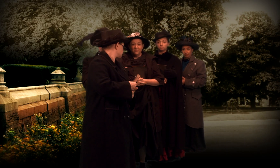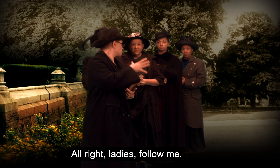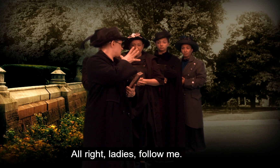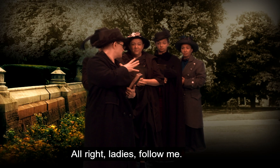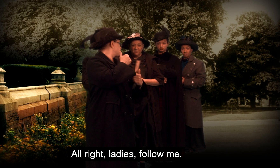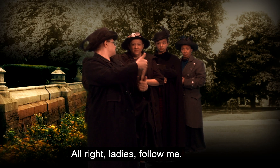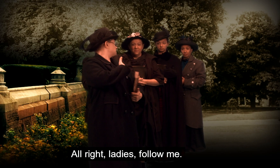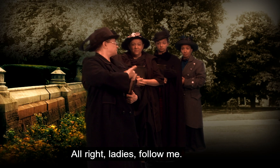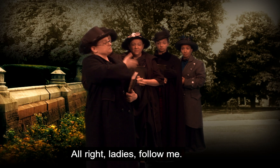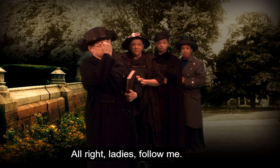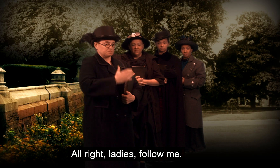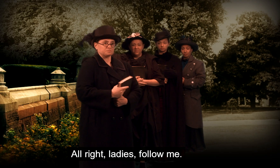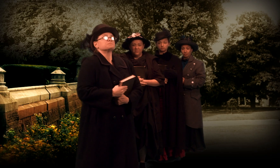All right, ladies, follow me.